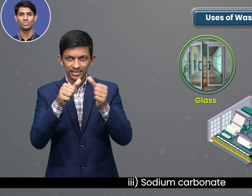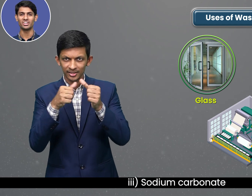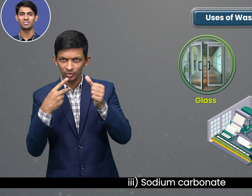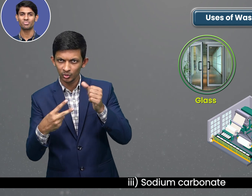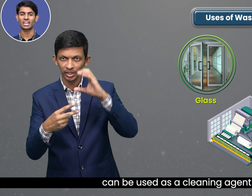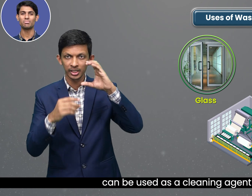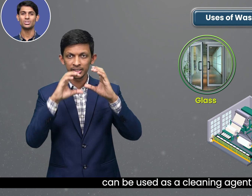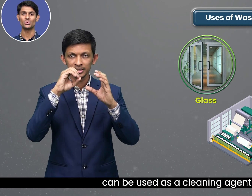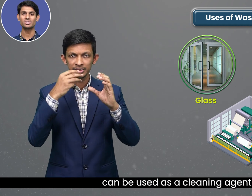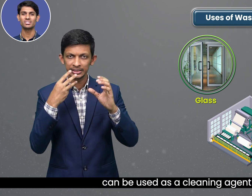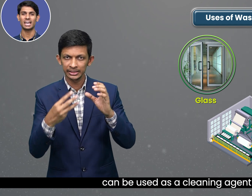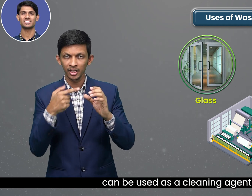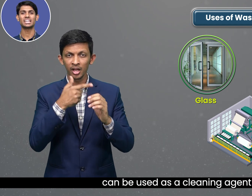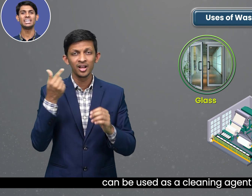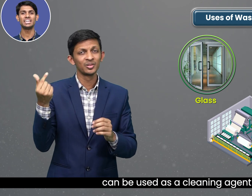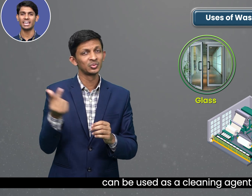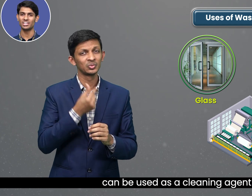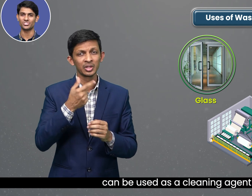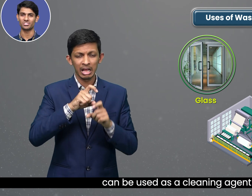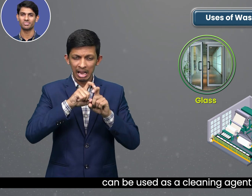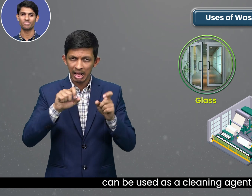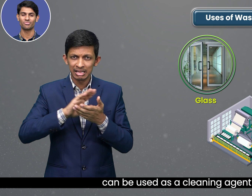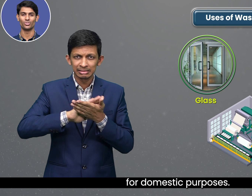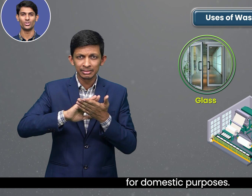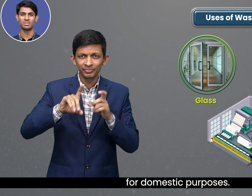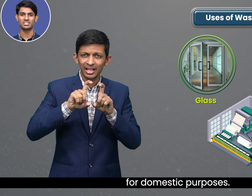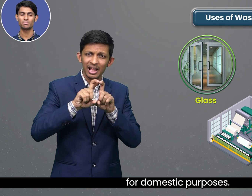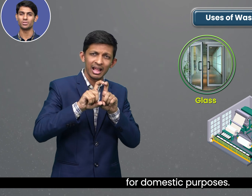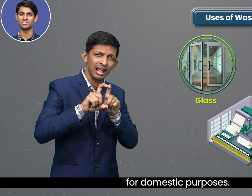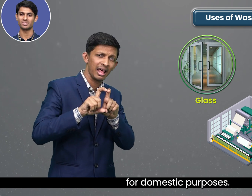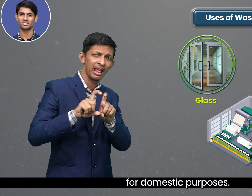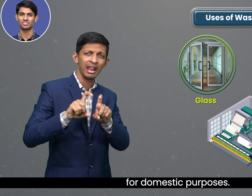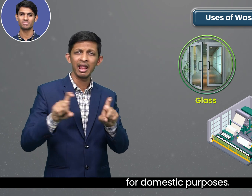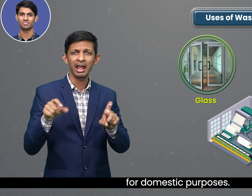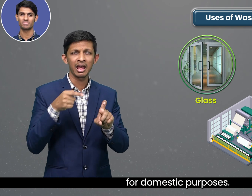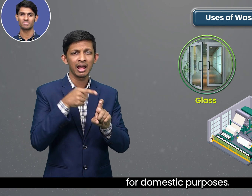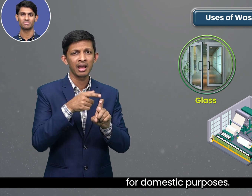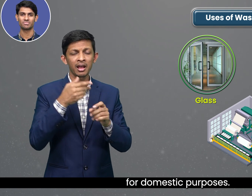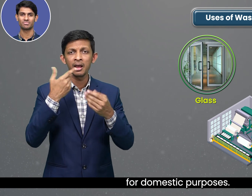Sodium carbonate can be used as a cleaning agent for domestic purposes.